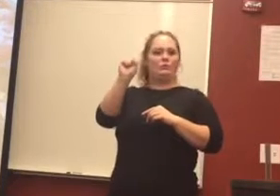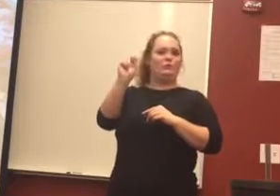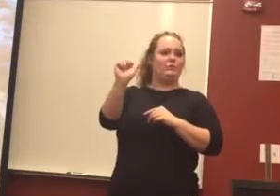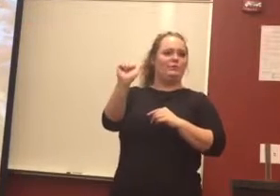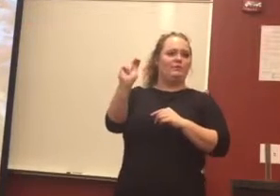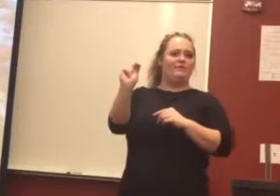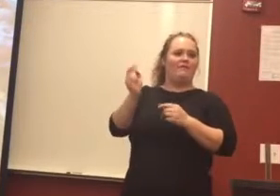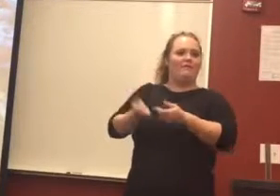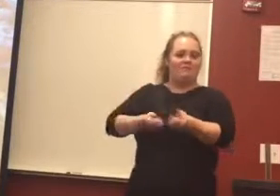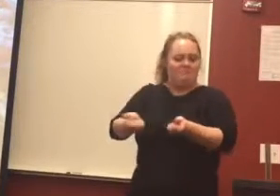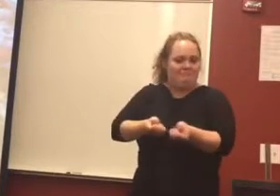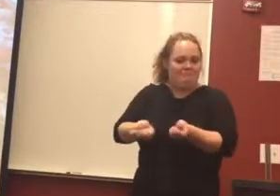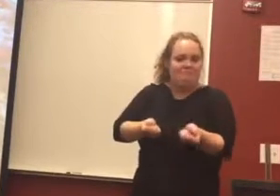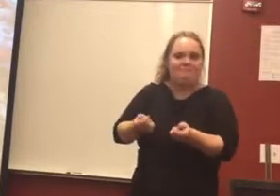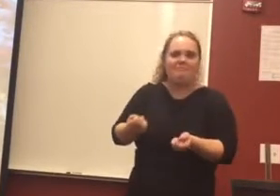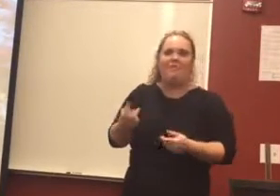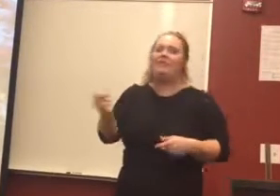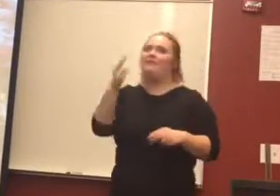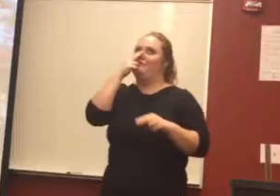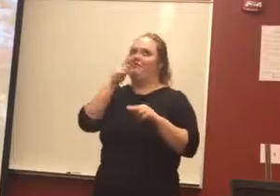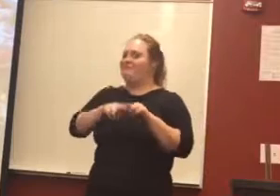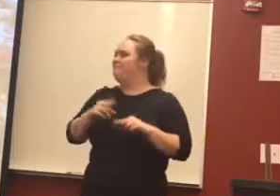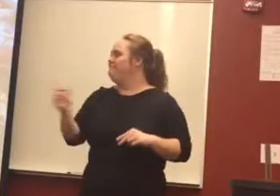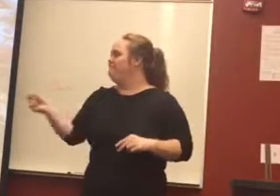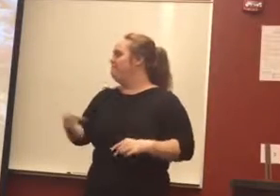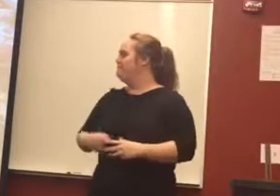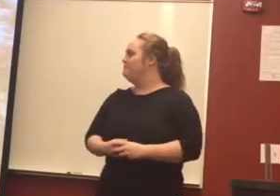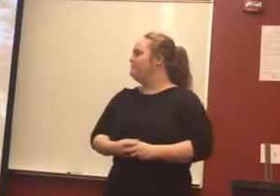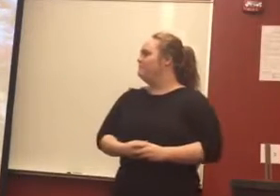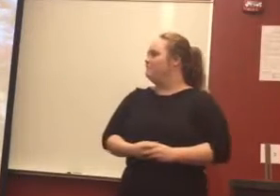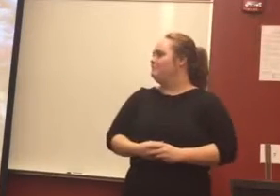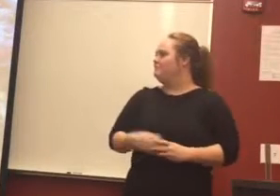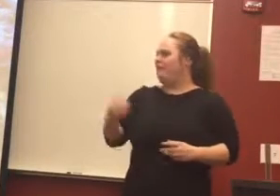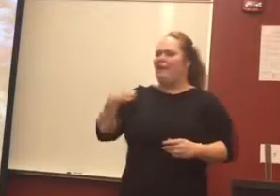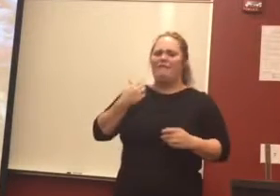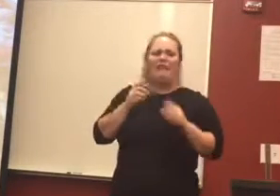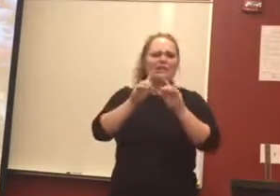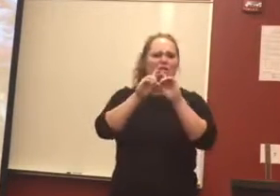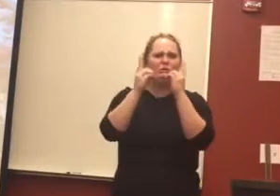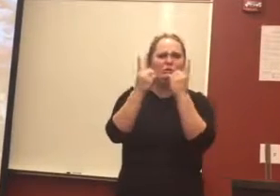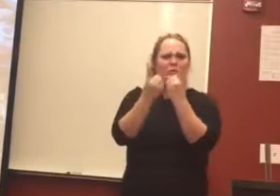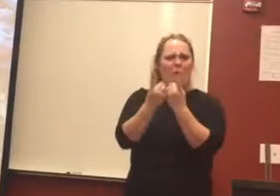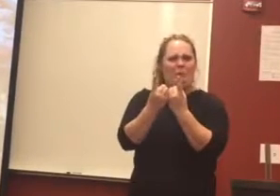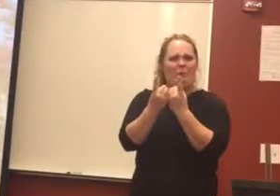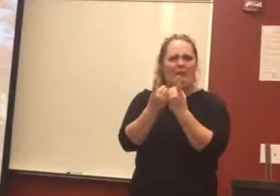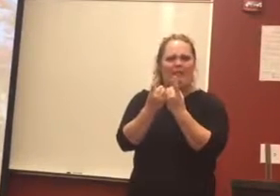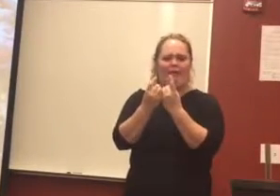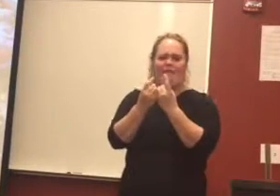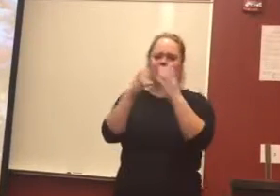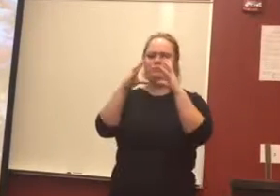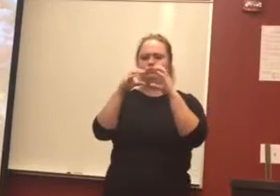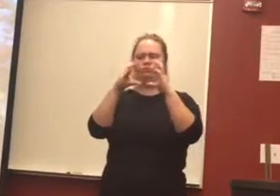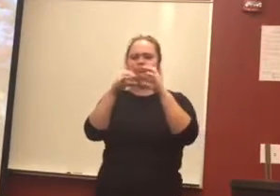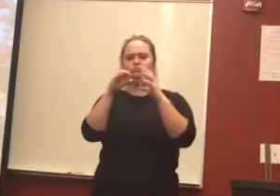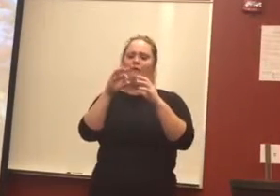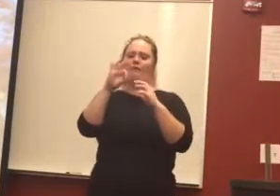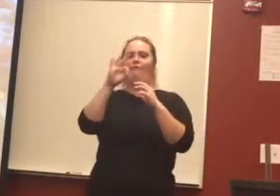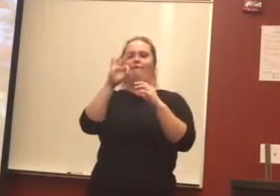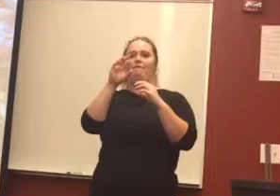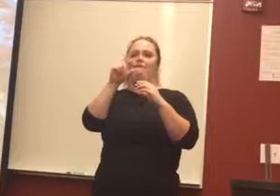fluffy donut things is the best way to describe them. But they're filled with all kinds of different stuff. So like this was a